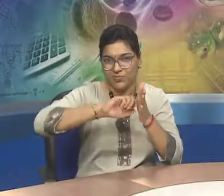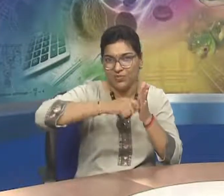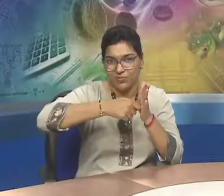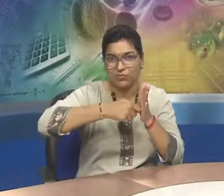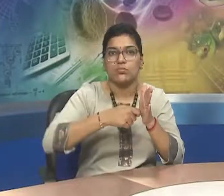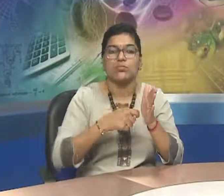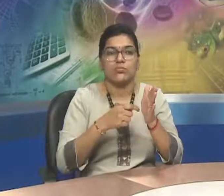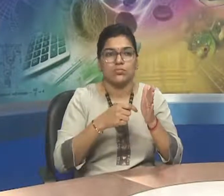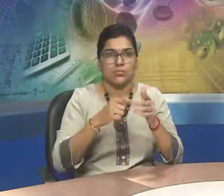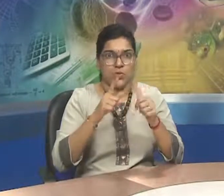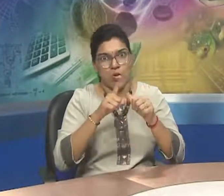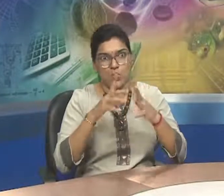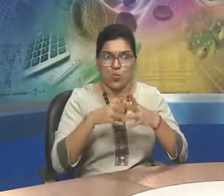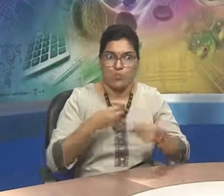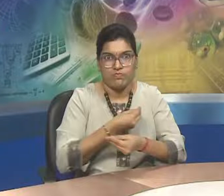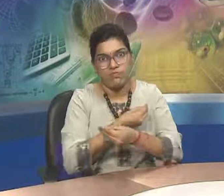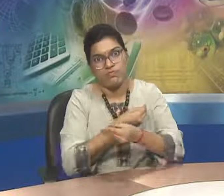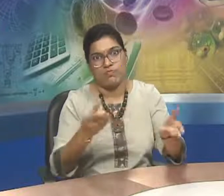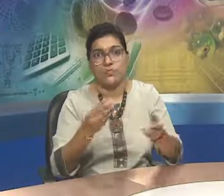fundamental right.